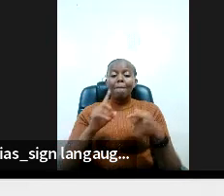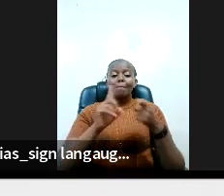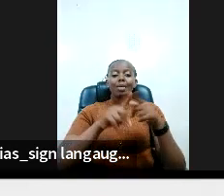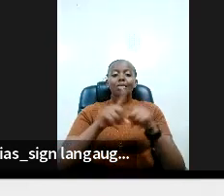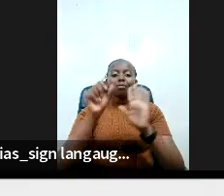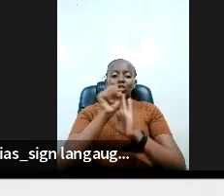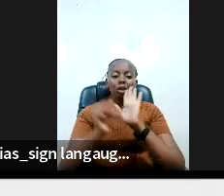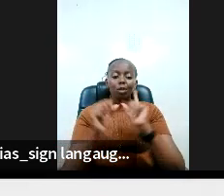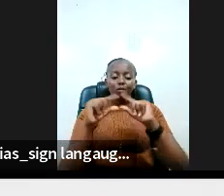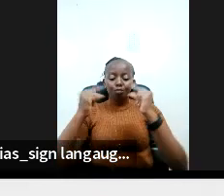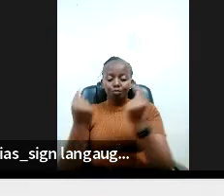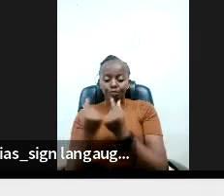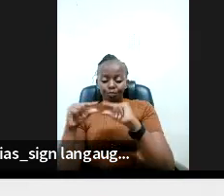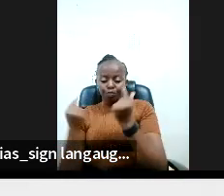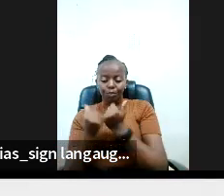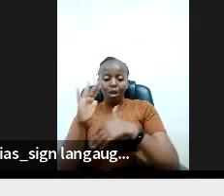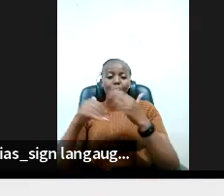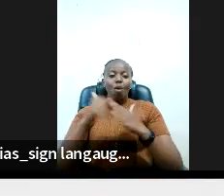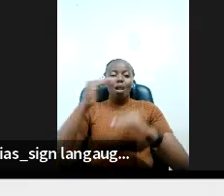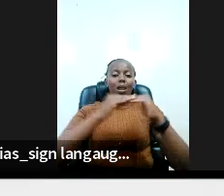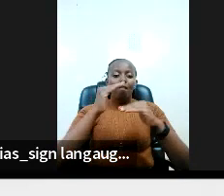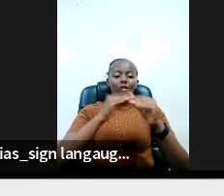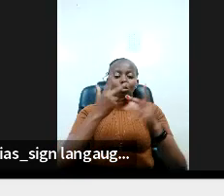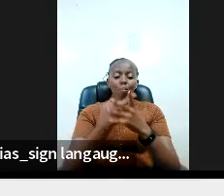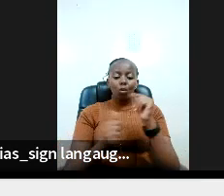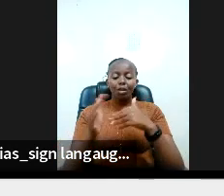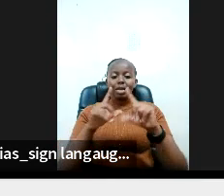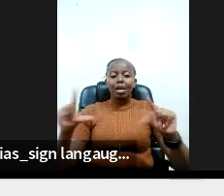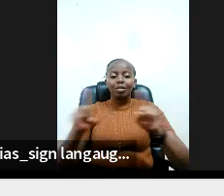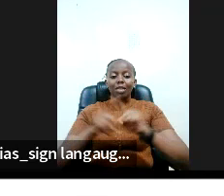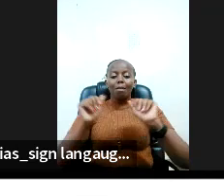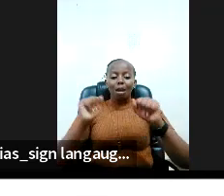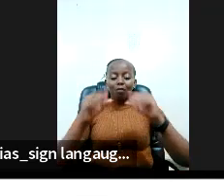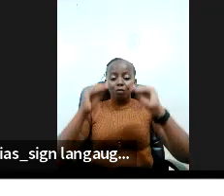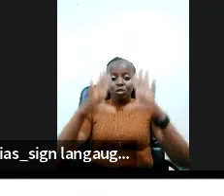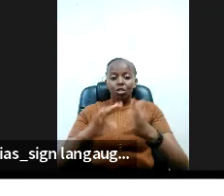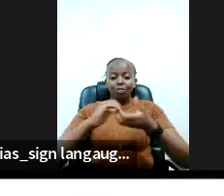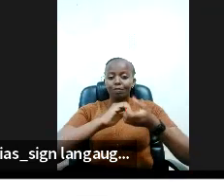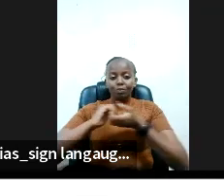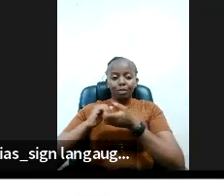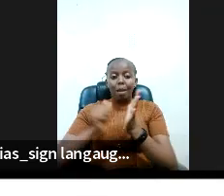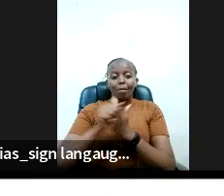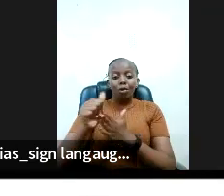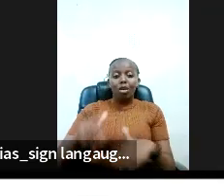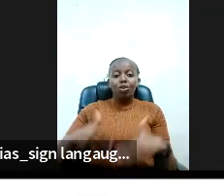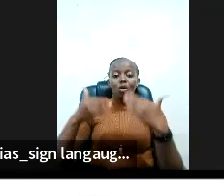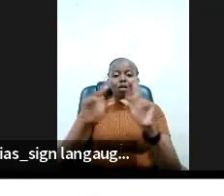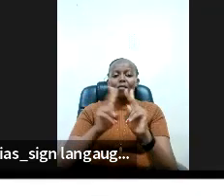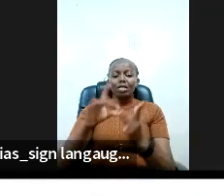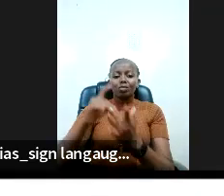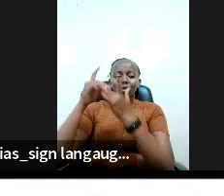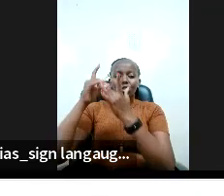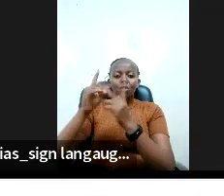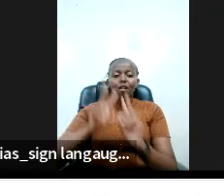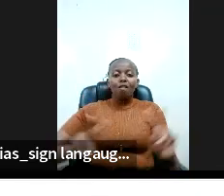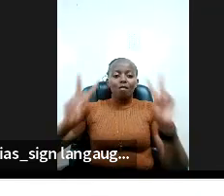category for all levels presented in sign language with an ability for teachers' engagement. Our product offers a unique value